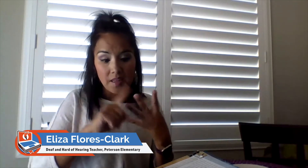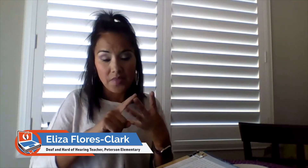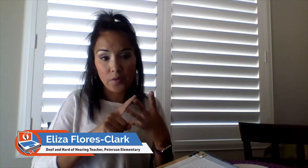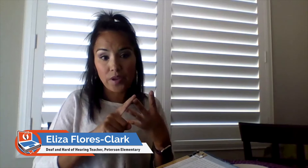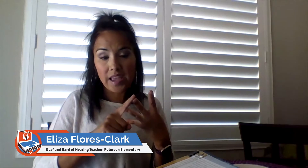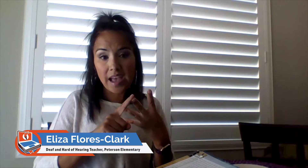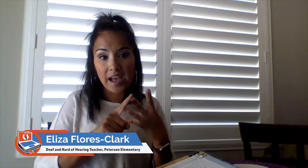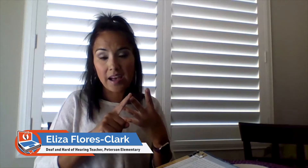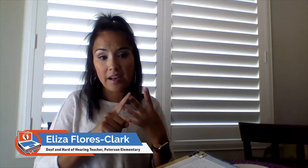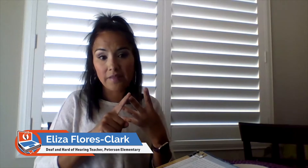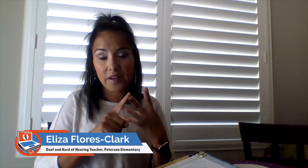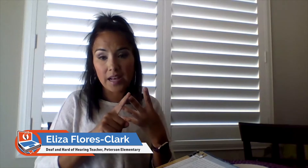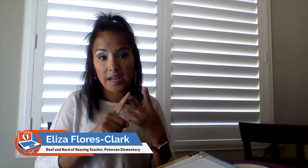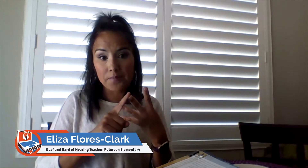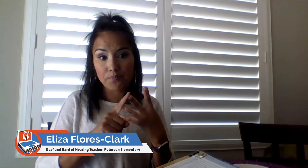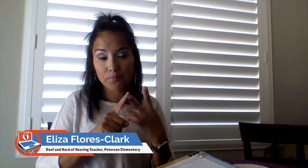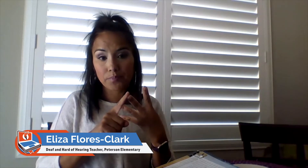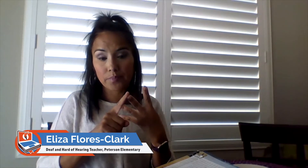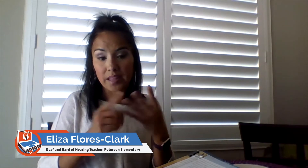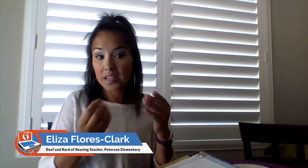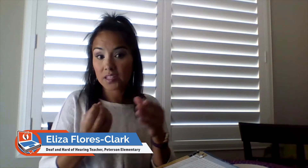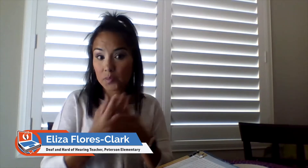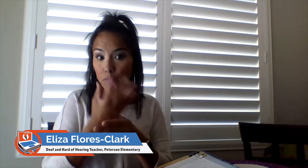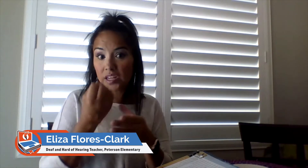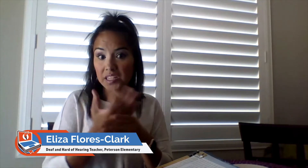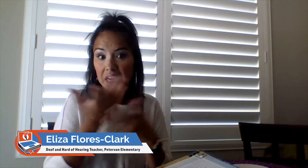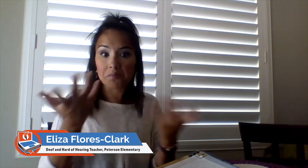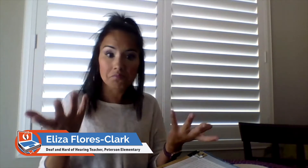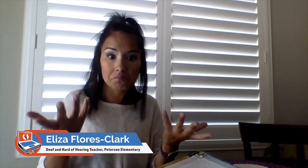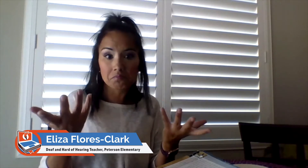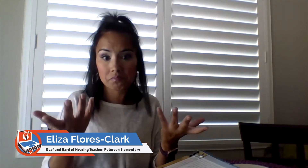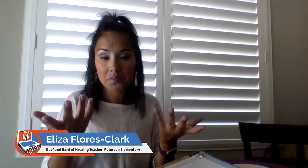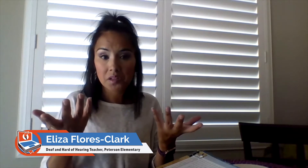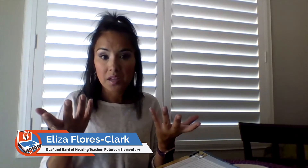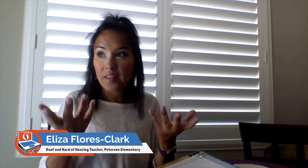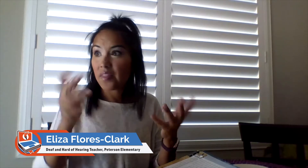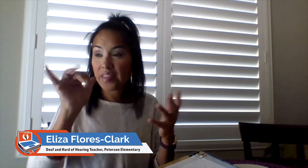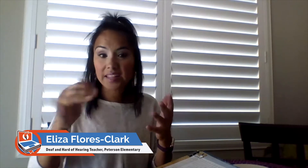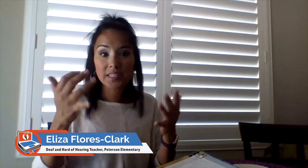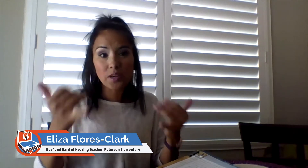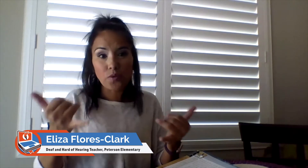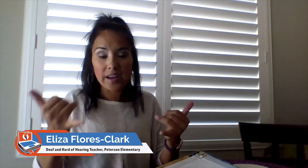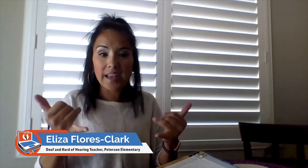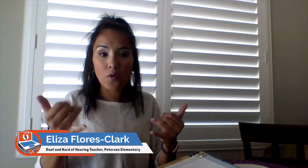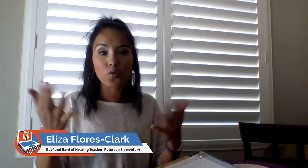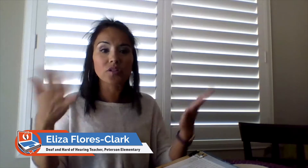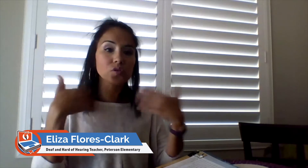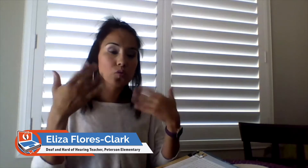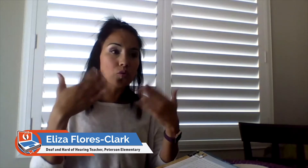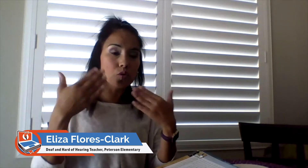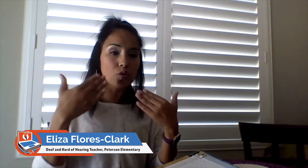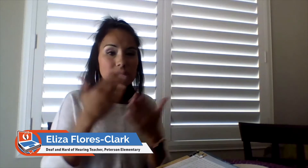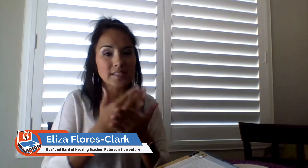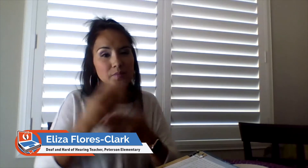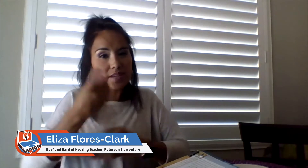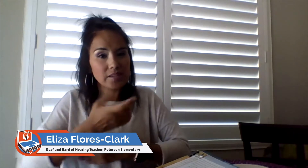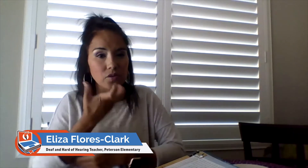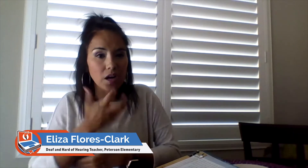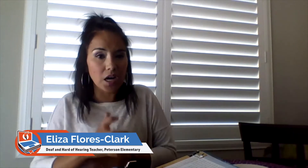then we have springtime. And that's like right now where the days are